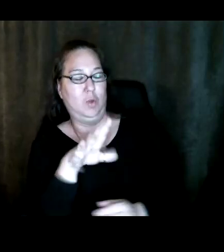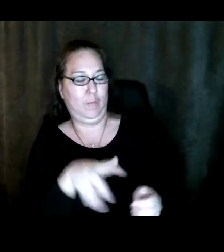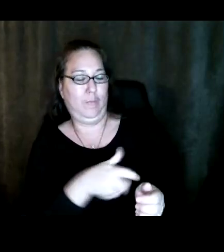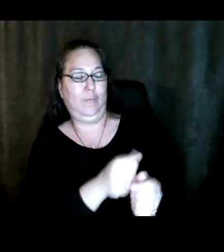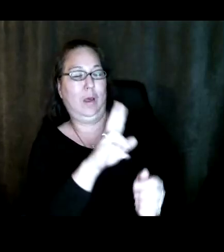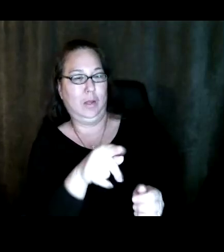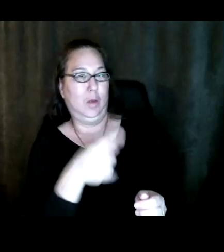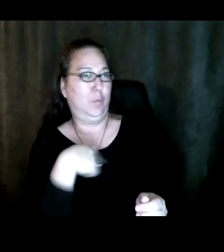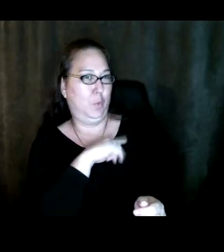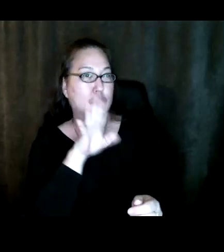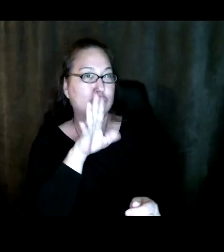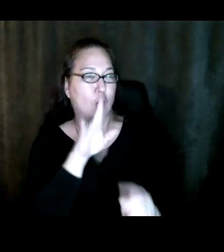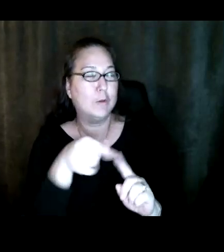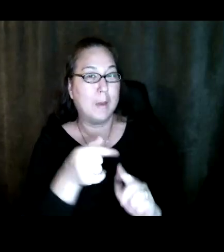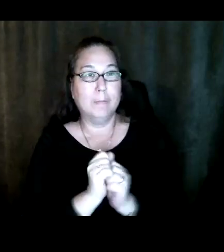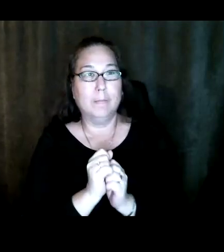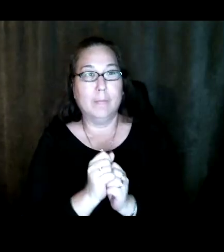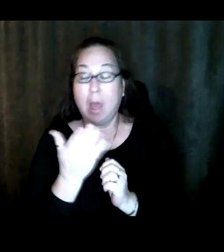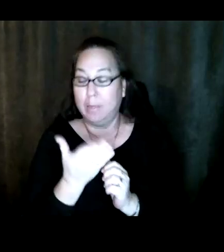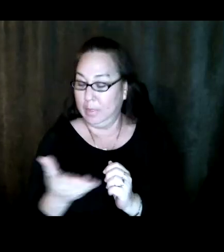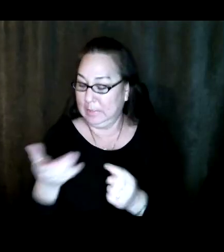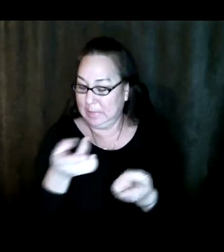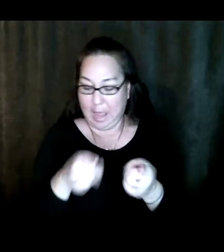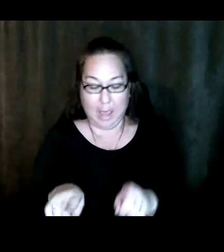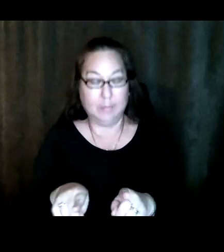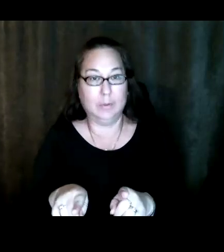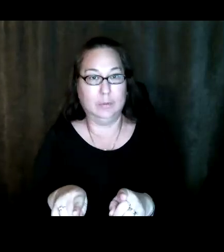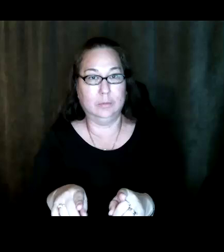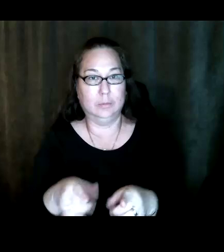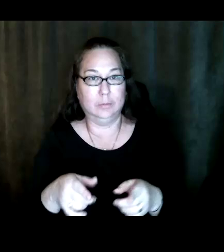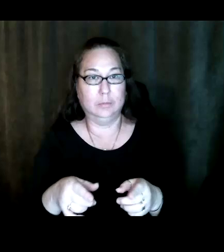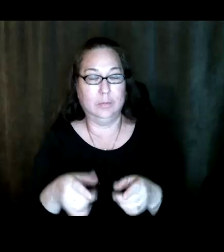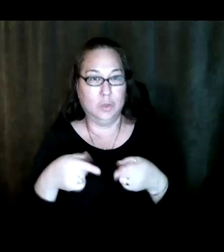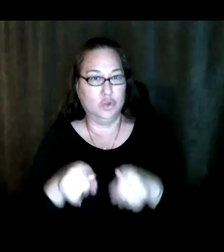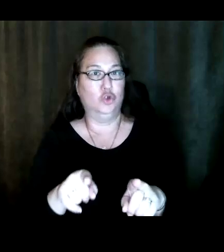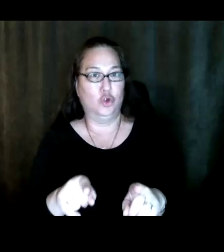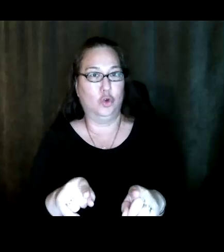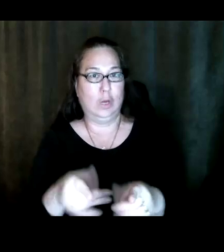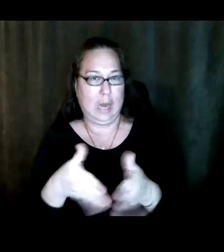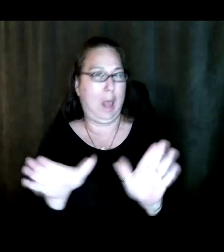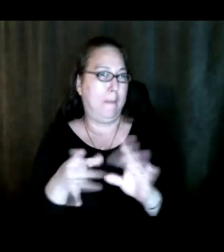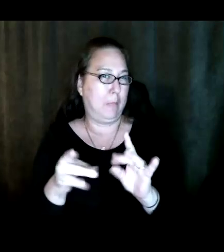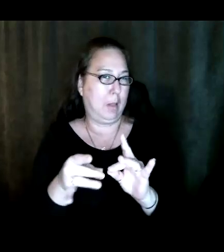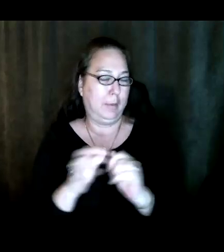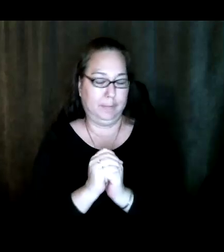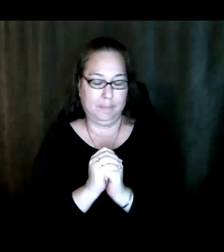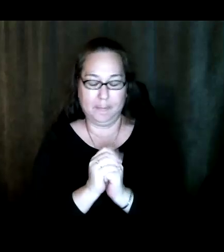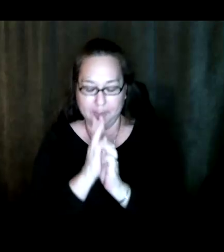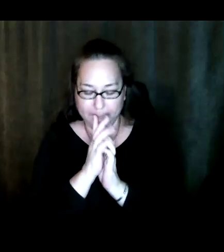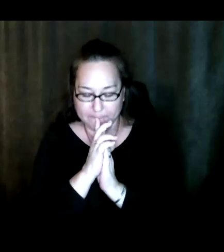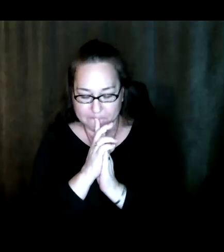about, things that happened during the public comment. I'd like to have